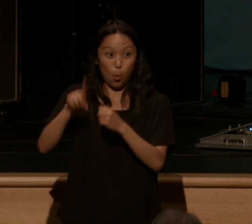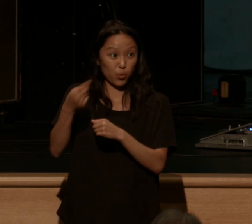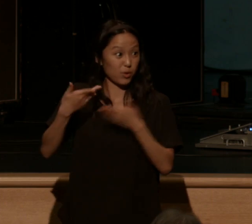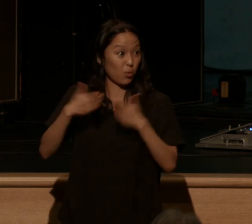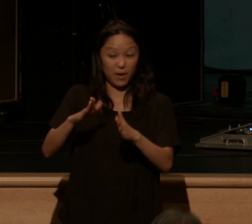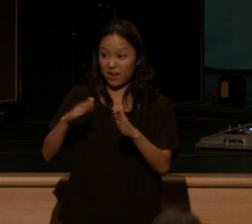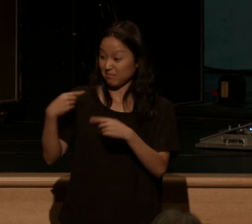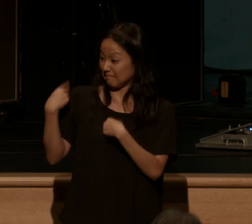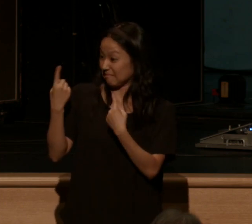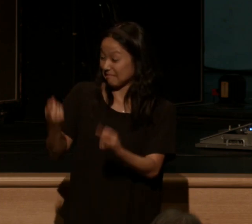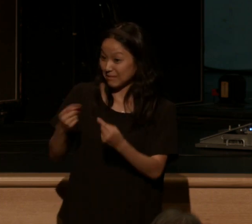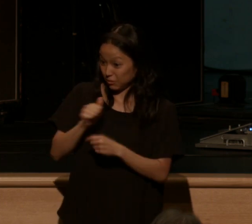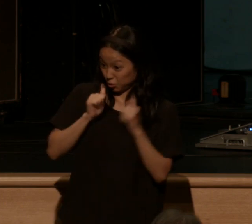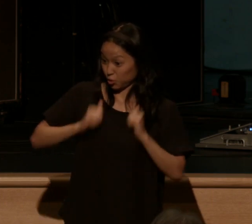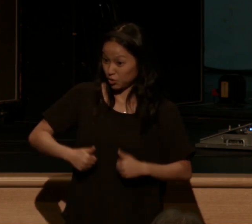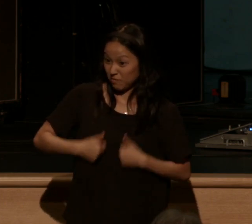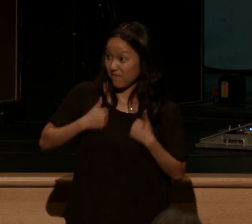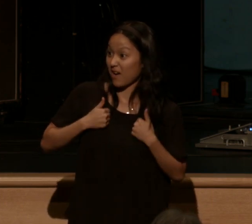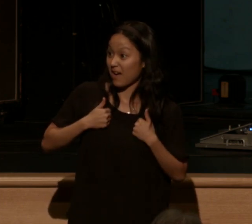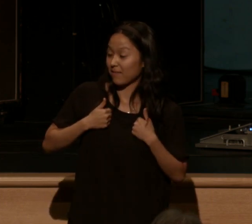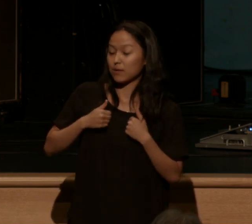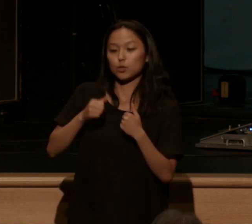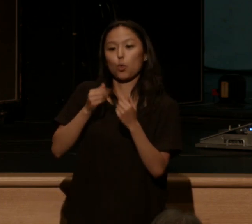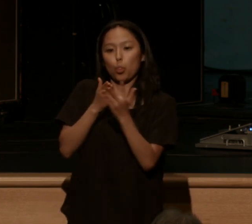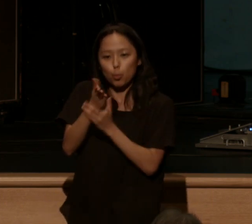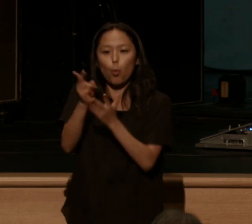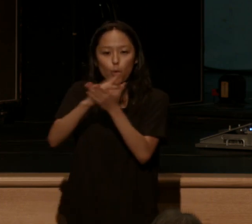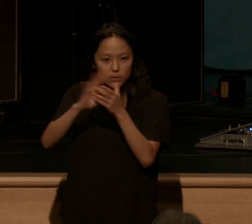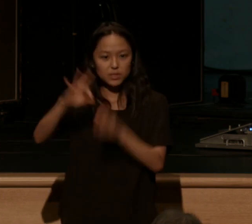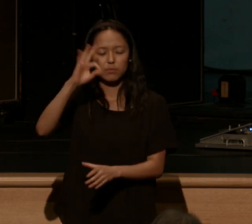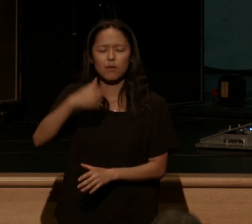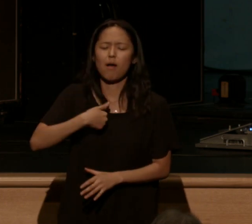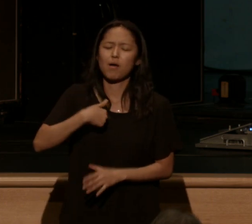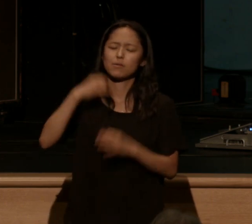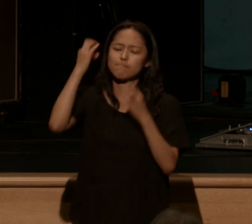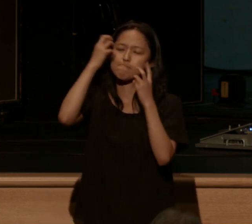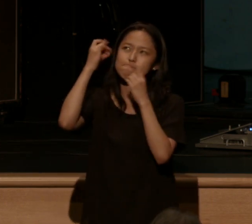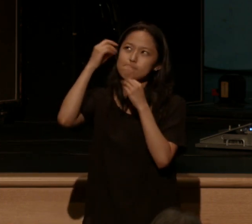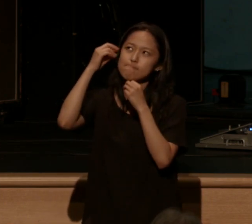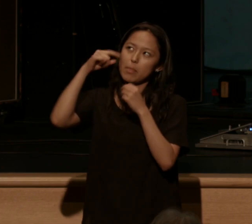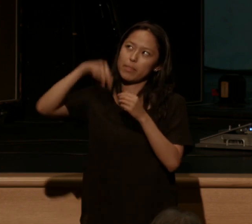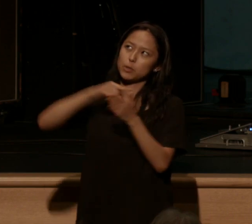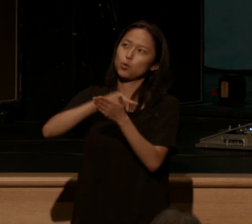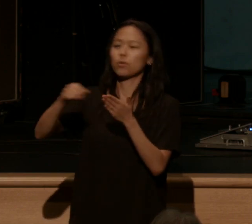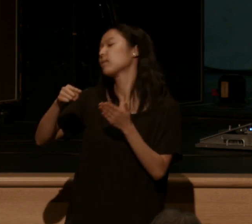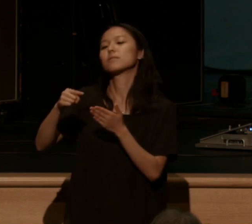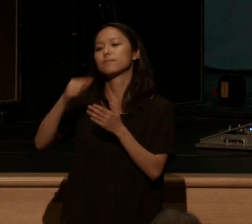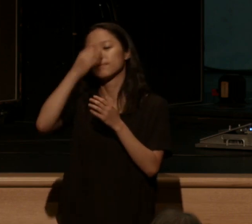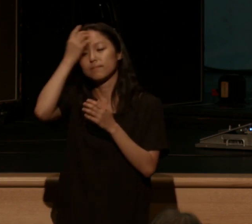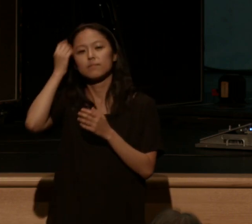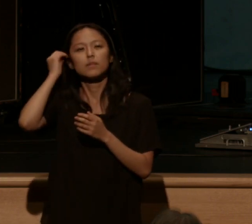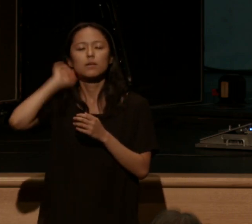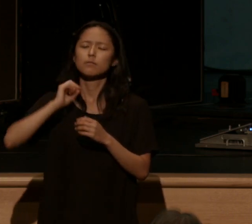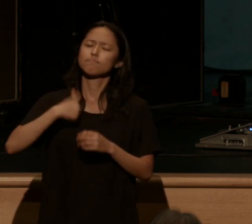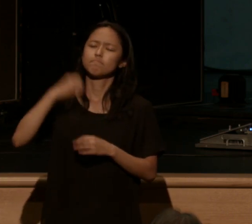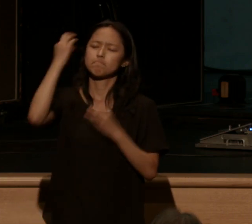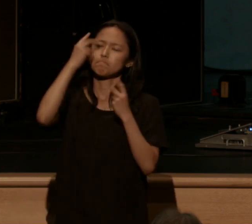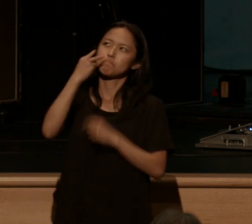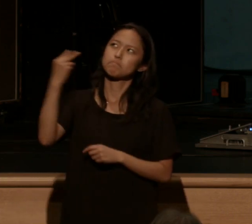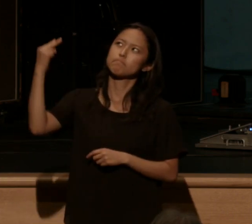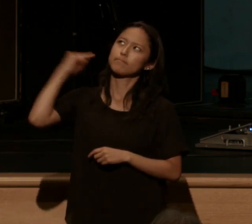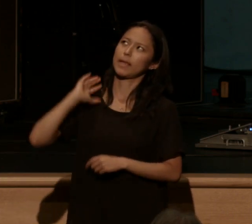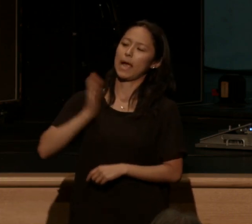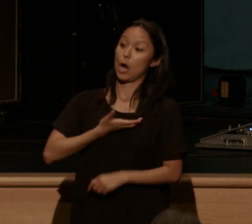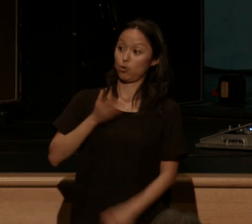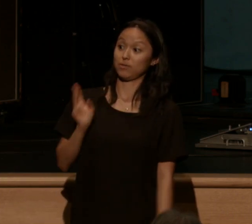far is by the person, the power, the presence of the Holy Spirit. You know, I was thinking upon this week, and I was thinking about some realities of our